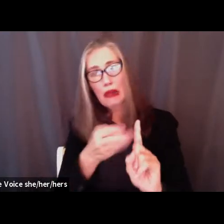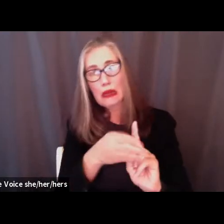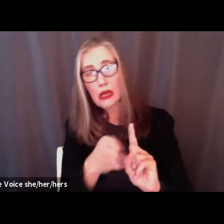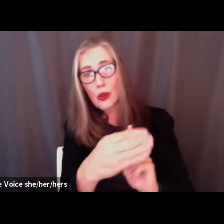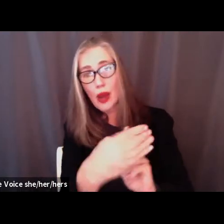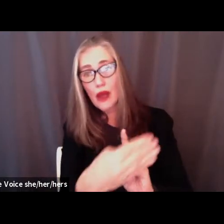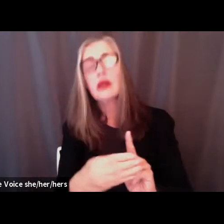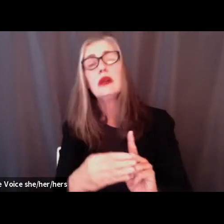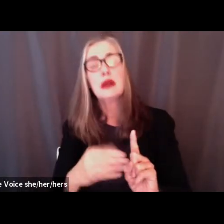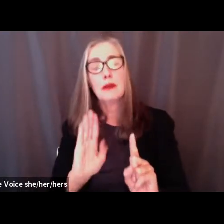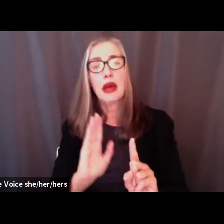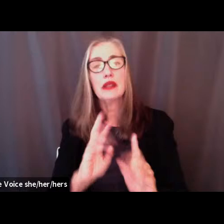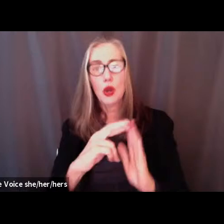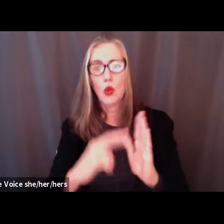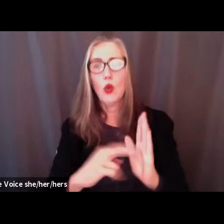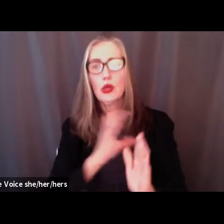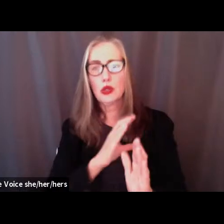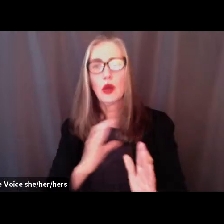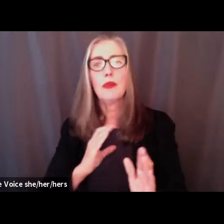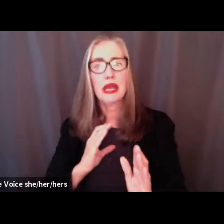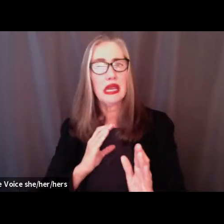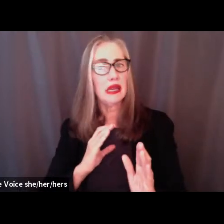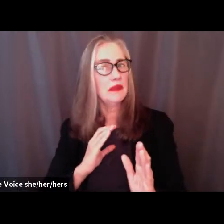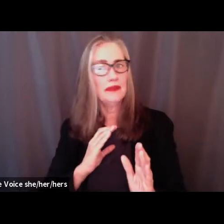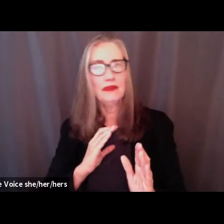this provision was